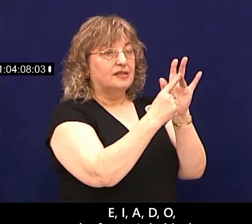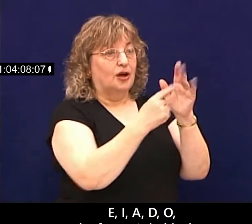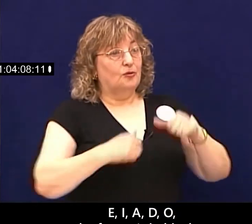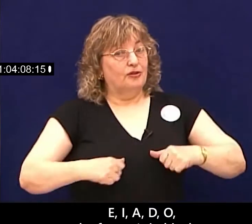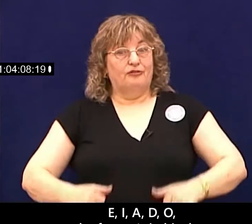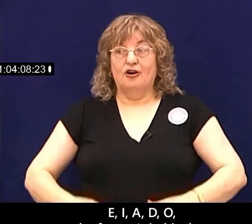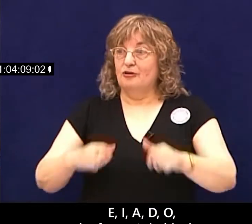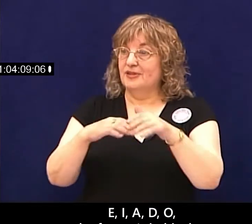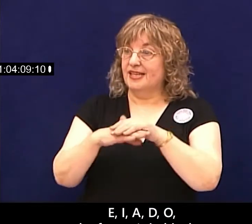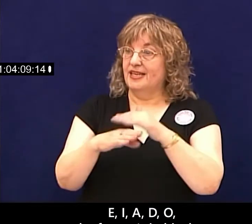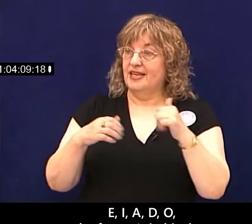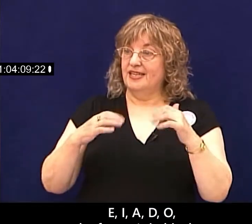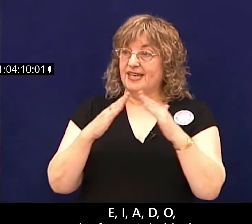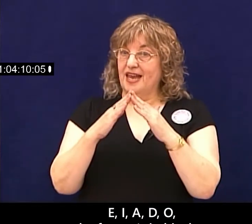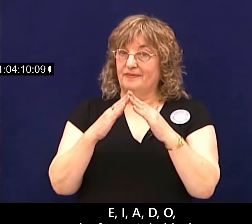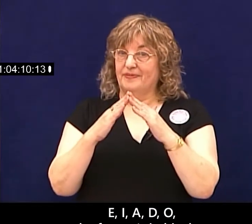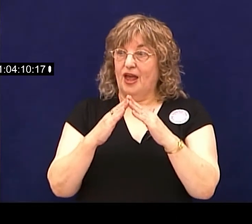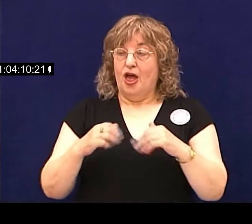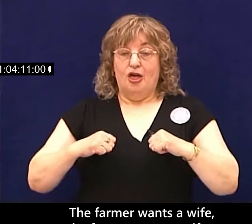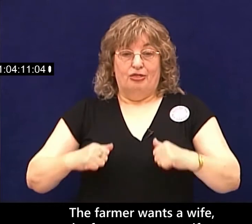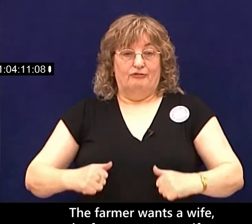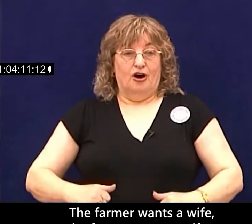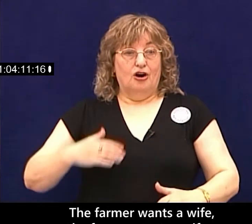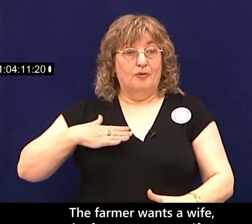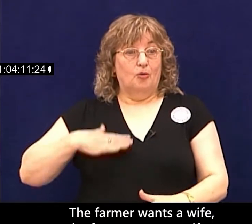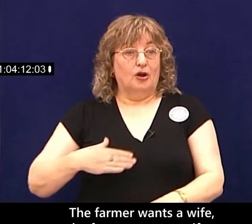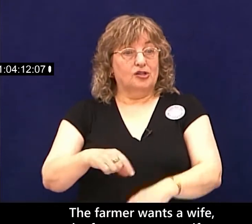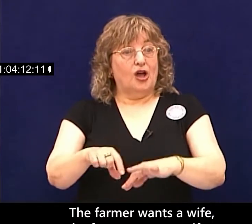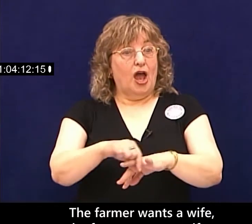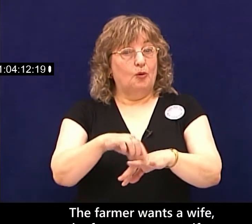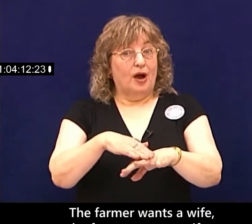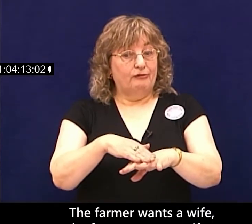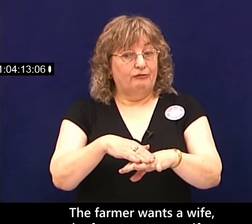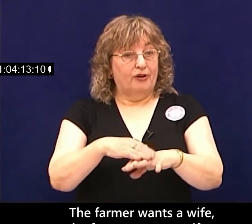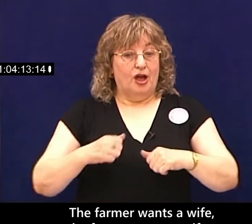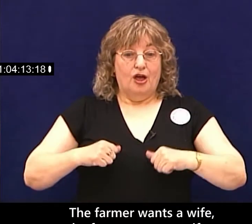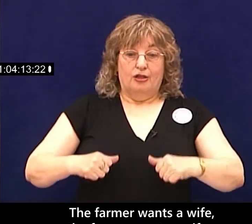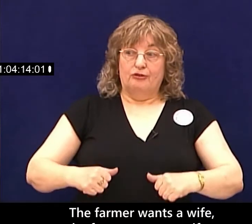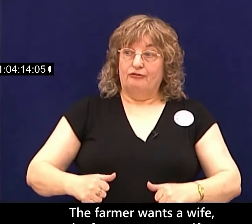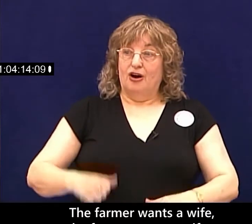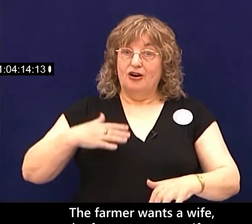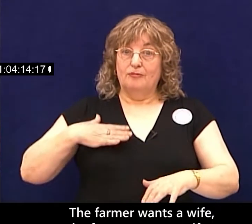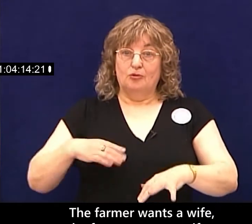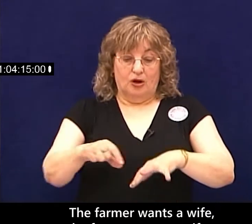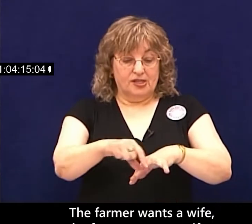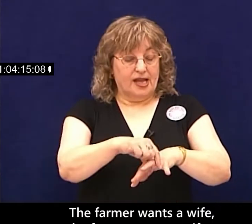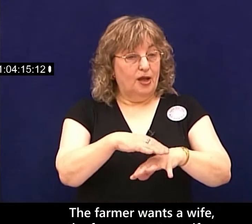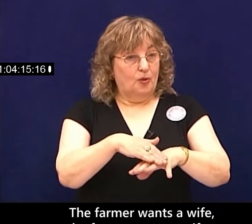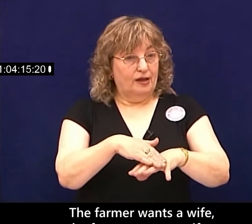E-I-A-D-O, the farmer's in his den. The farmer wants a wife. The farmer wants a